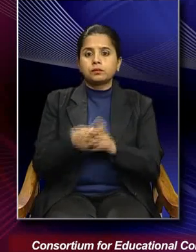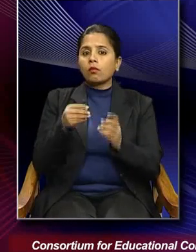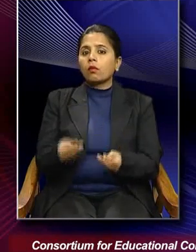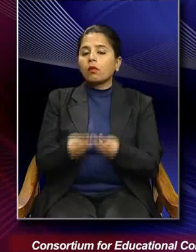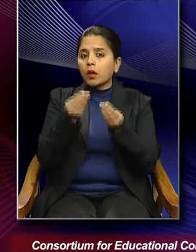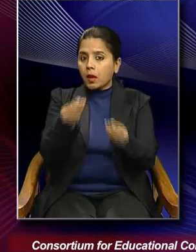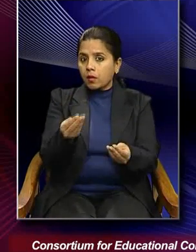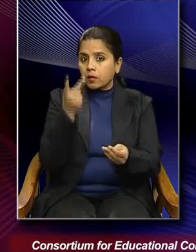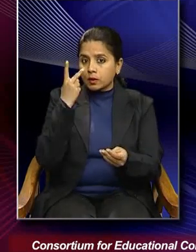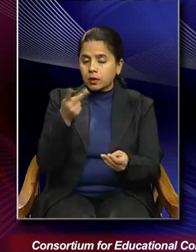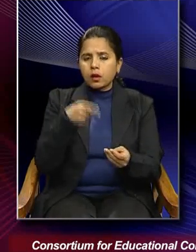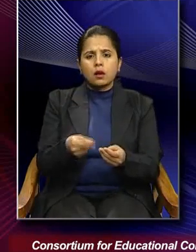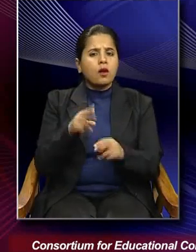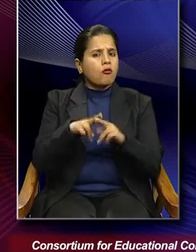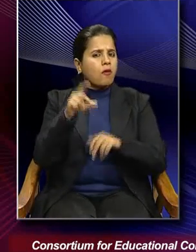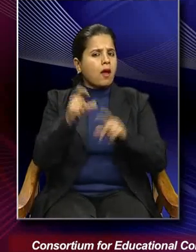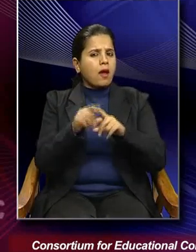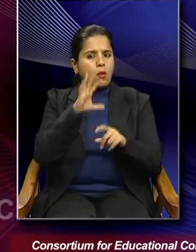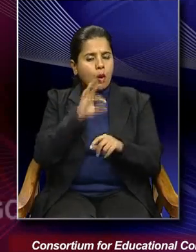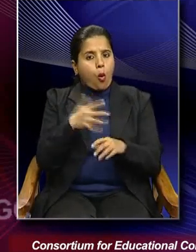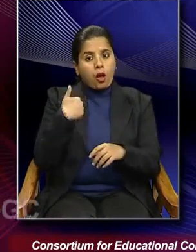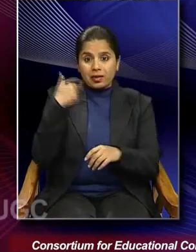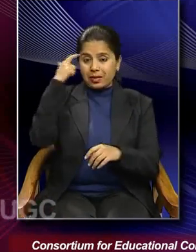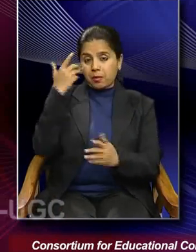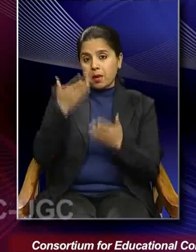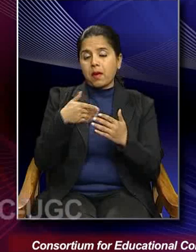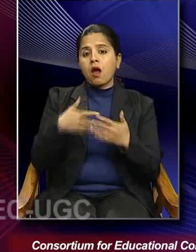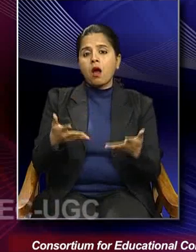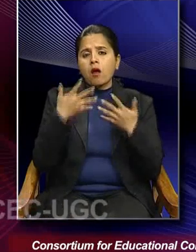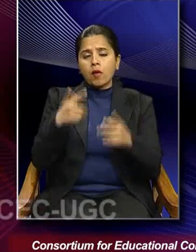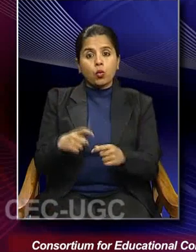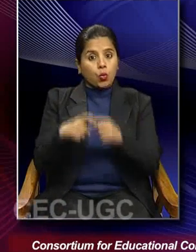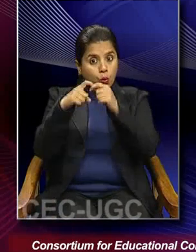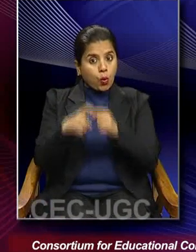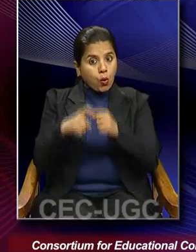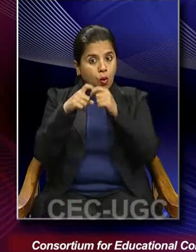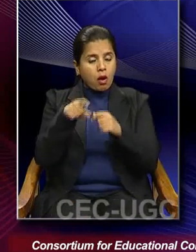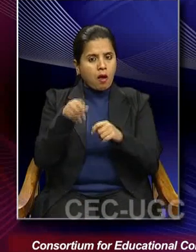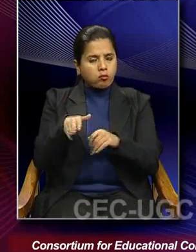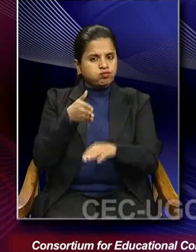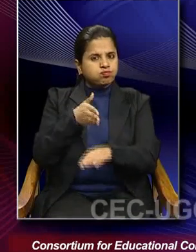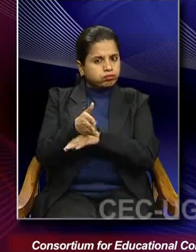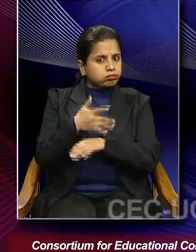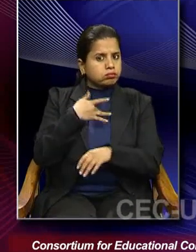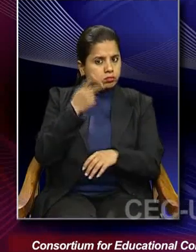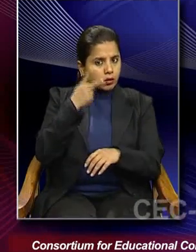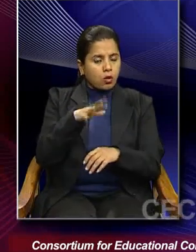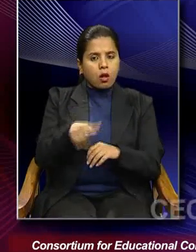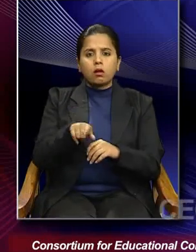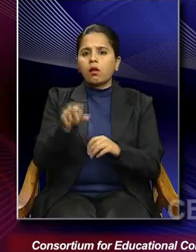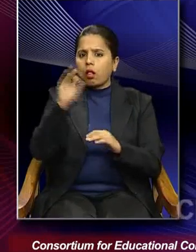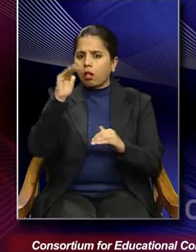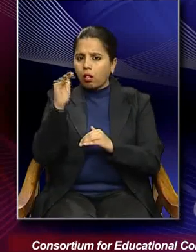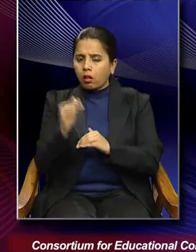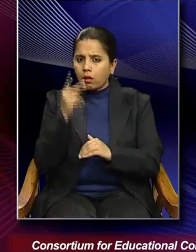Given the fact or assuming that the air quality is getting harmed or deteriorated due